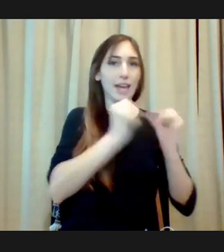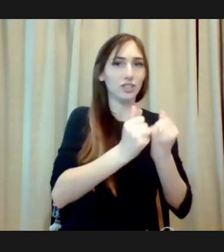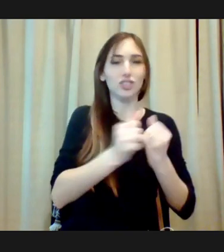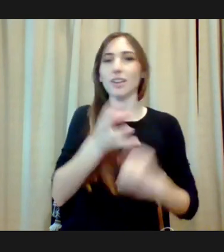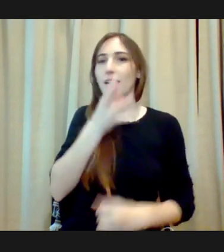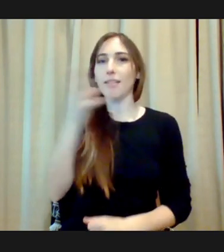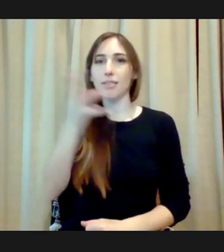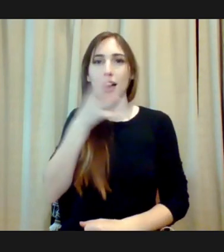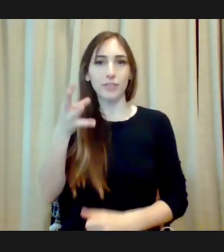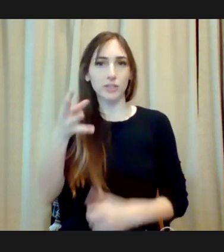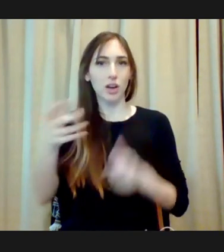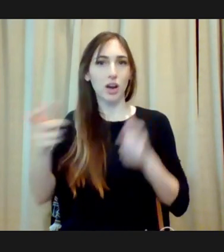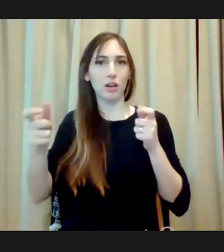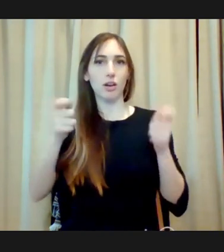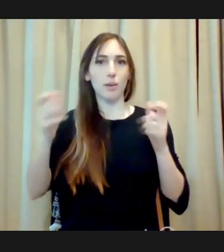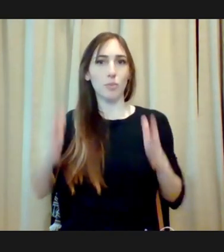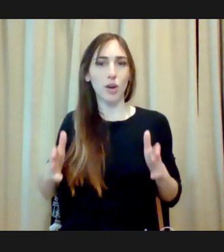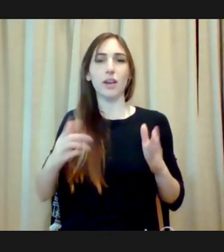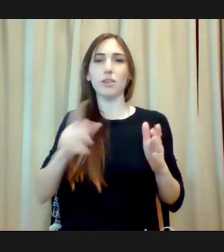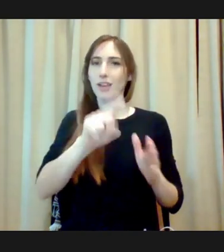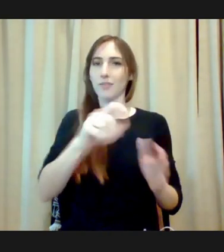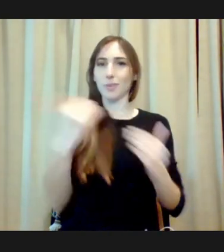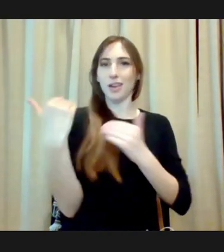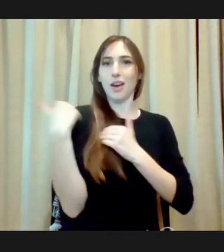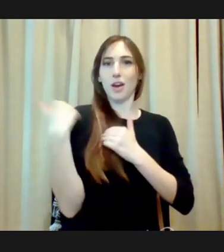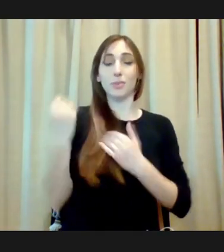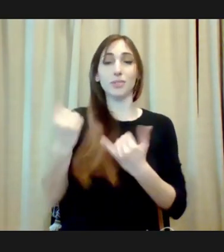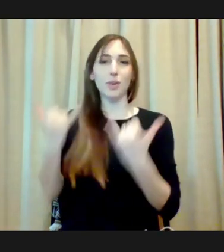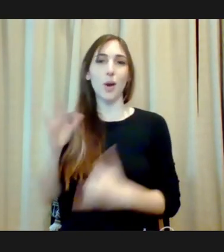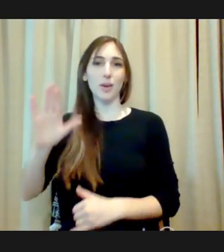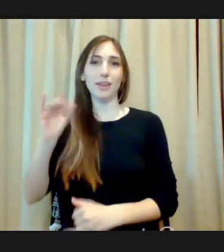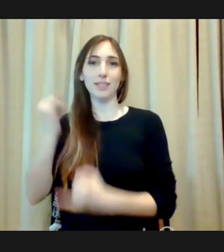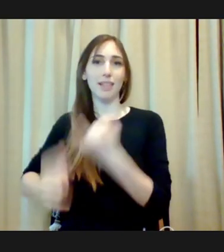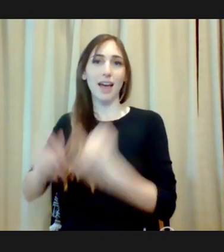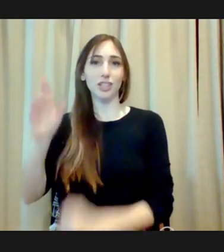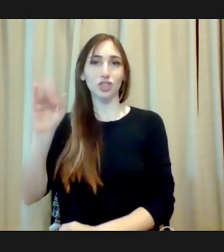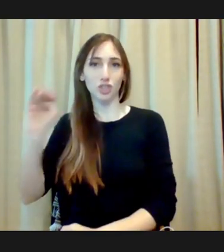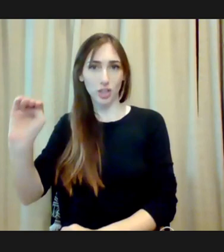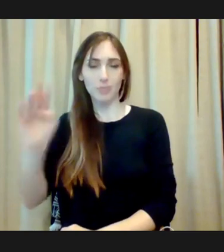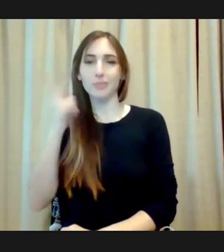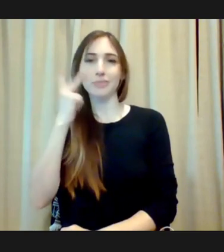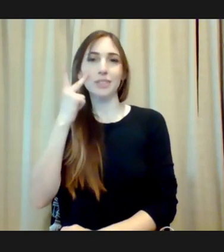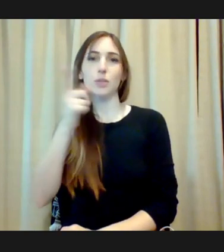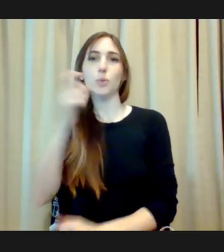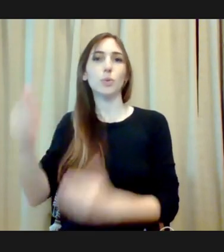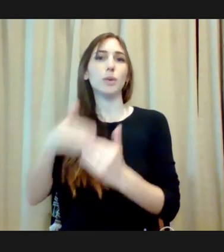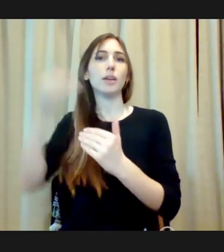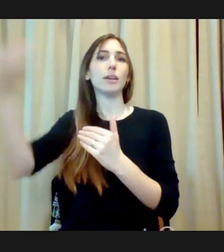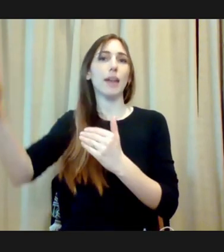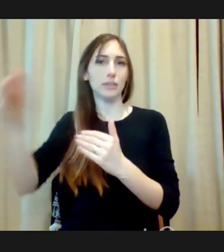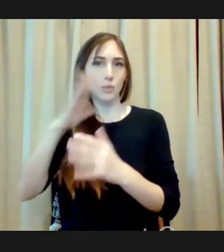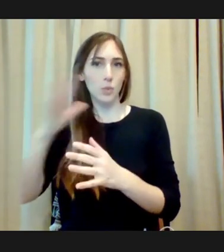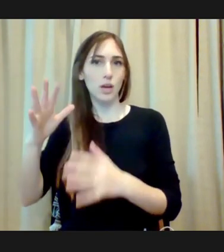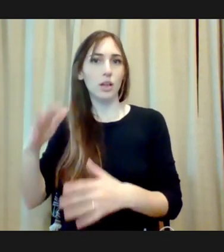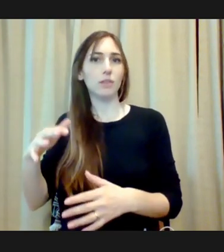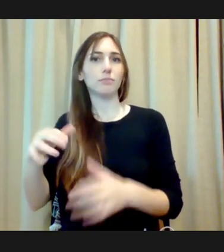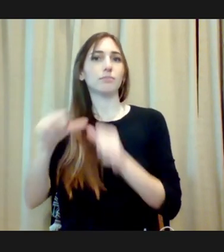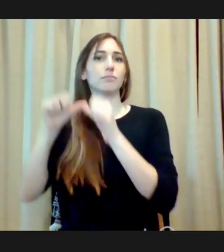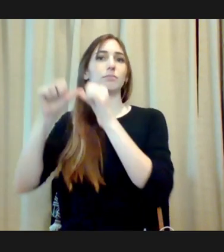So, you know, he's in his last term now. Hopefully we will see him continue on that trajectory of strength for